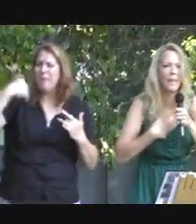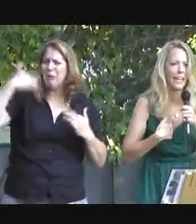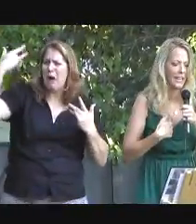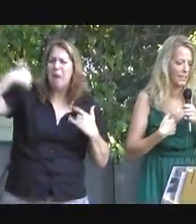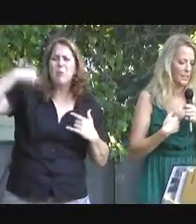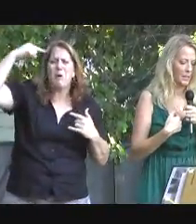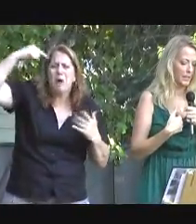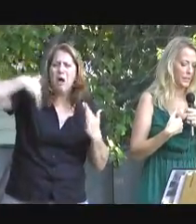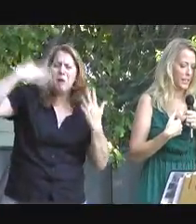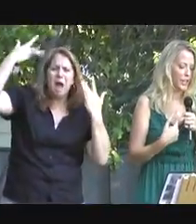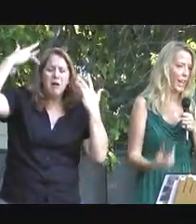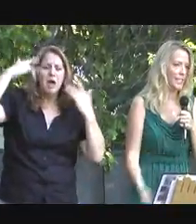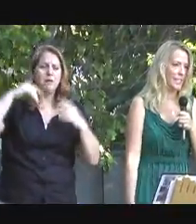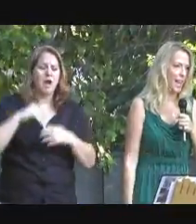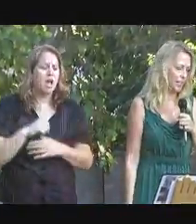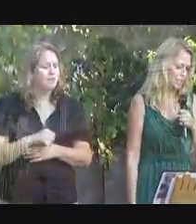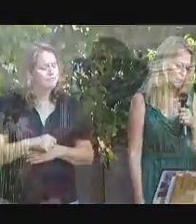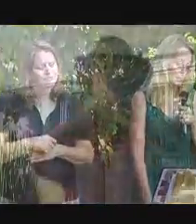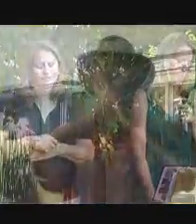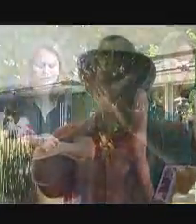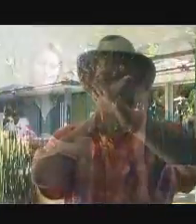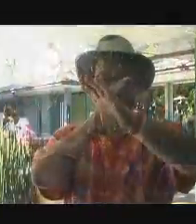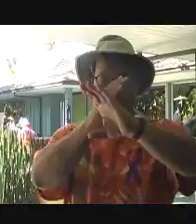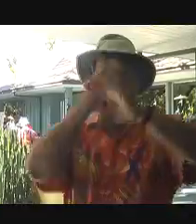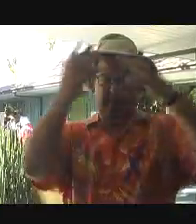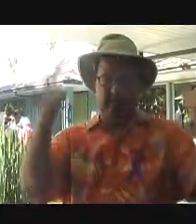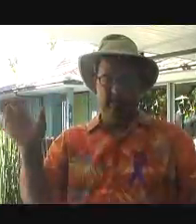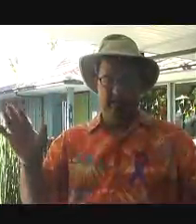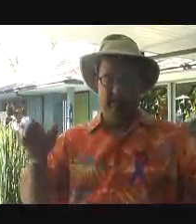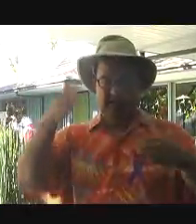Why me? He shakes his head in disbelief. His child. Life, and